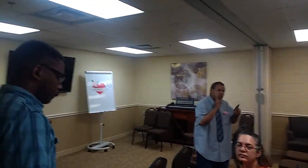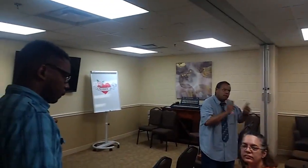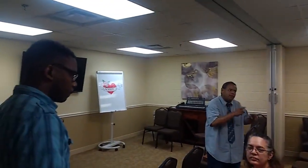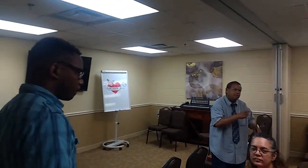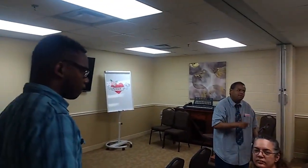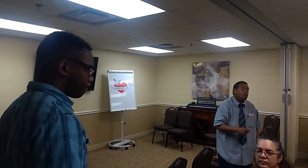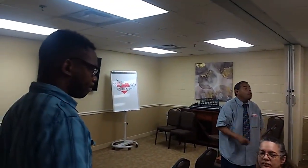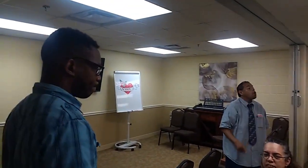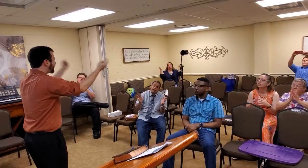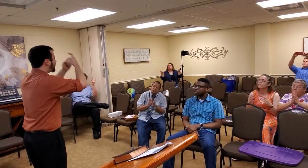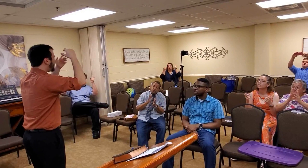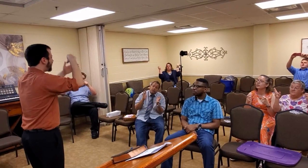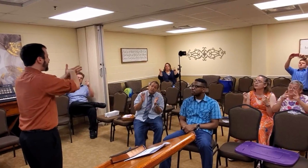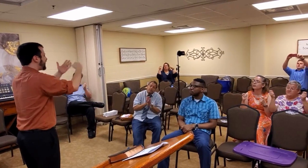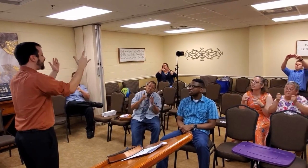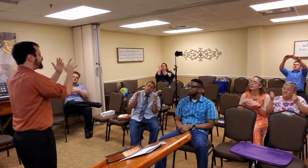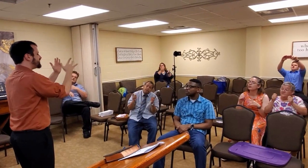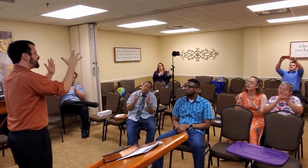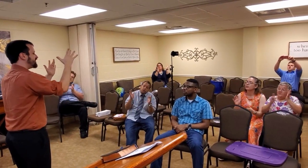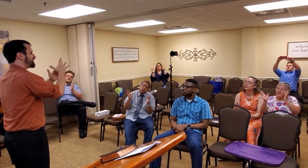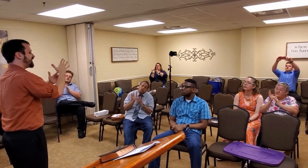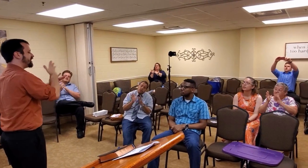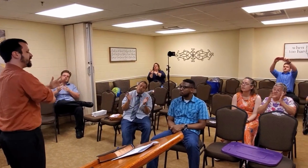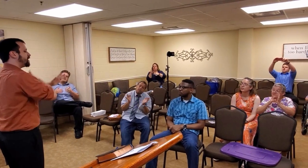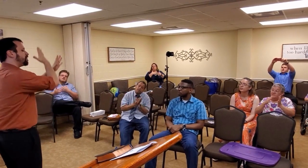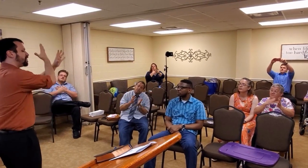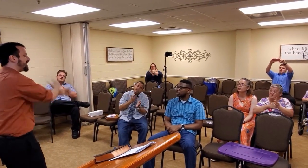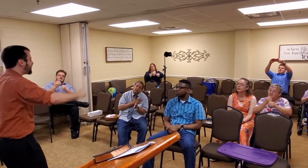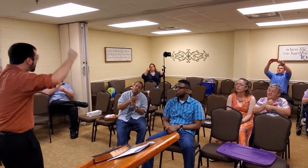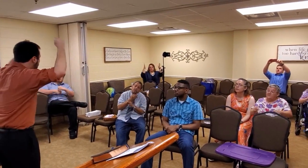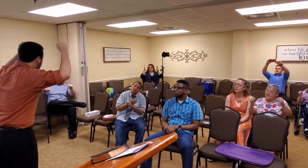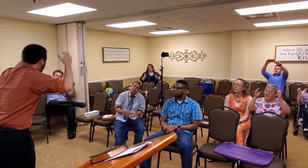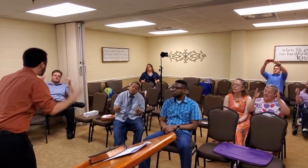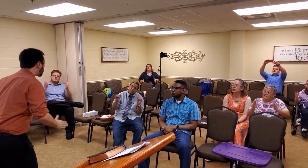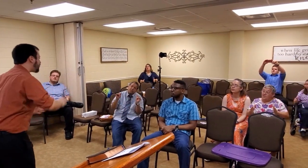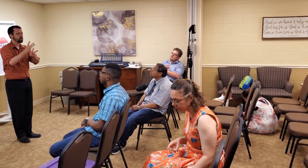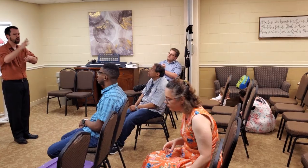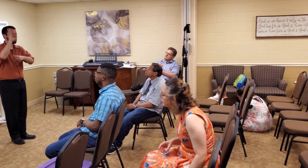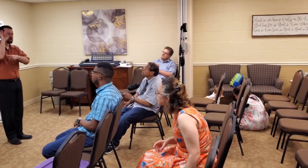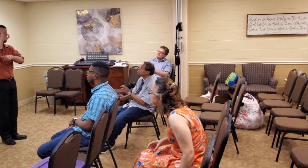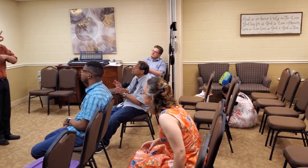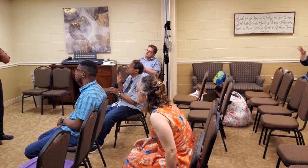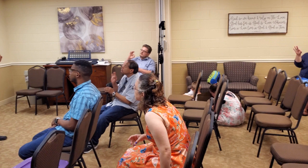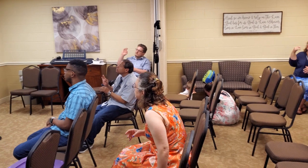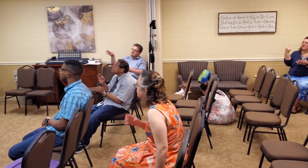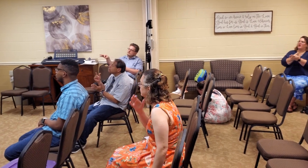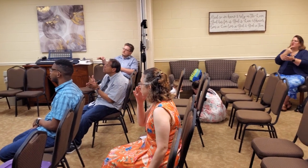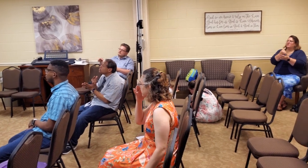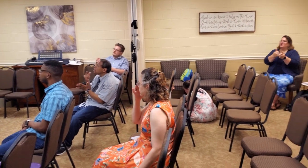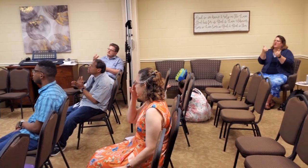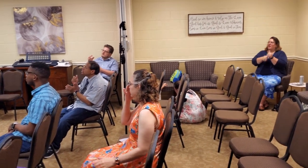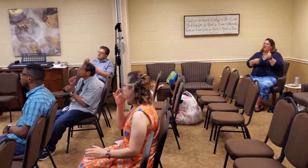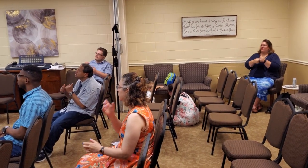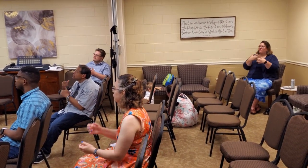overflows. And may all we think glorify you, glorify you.